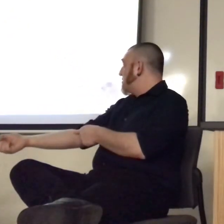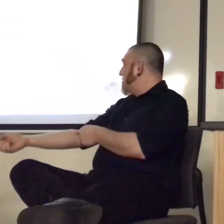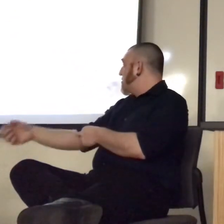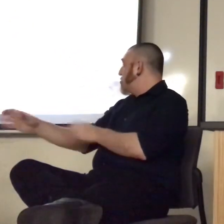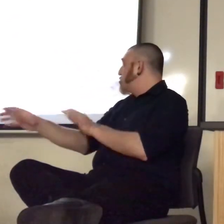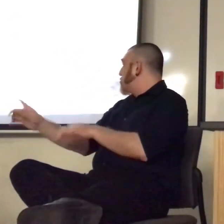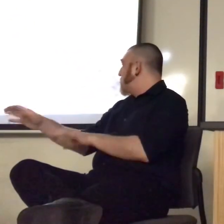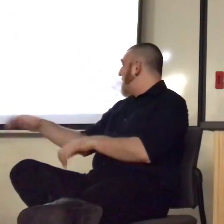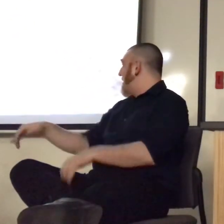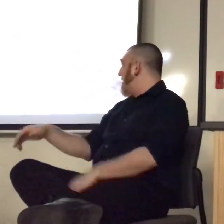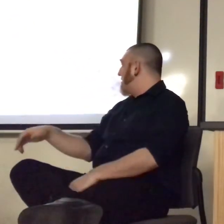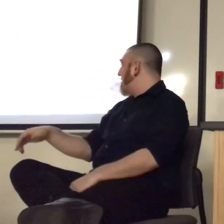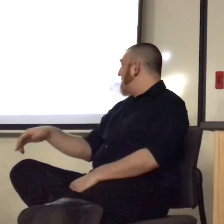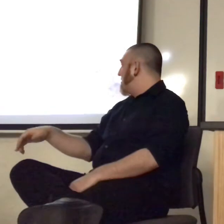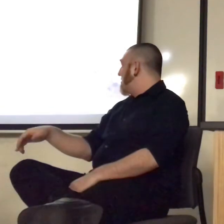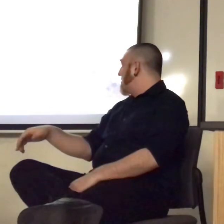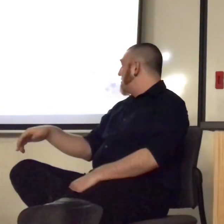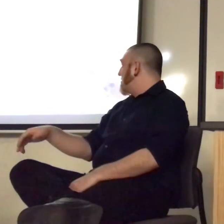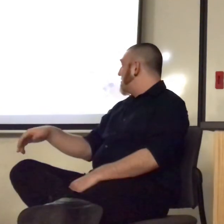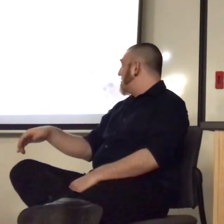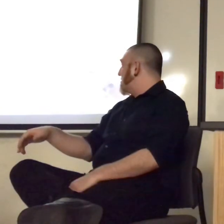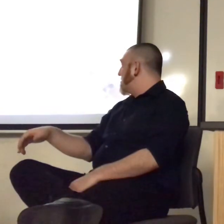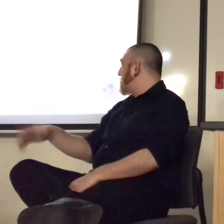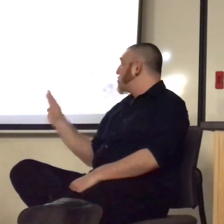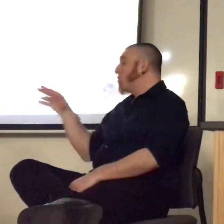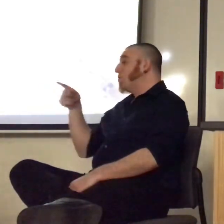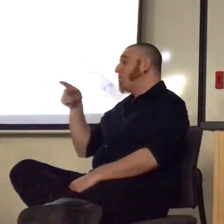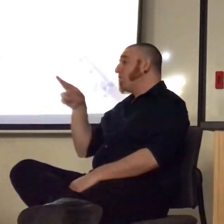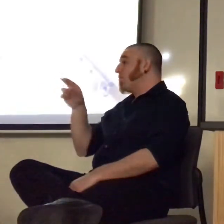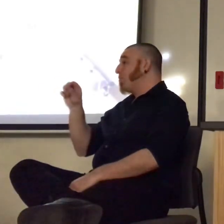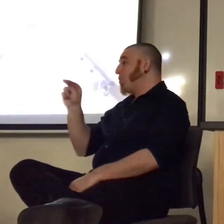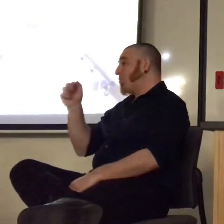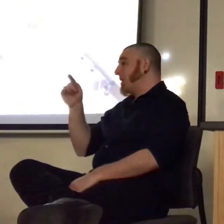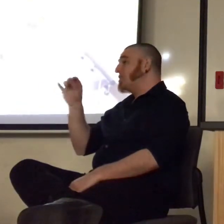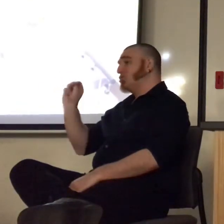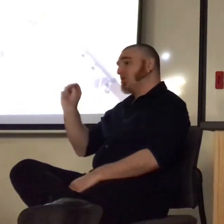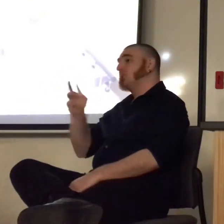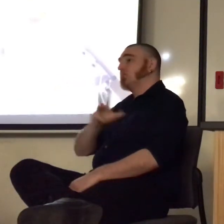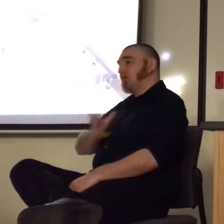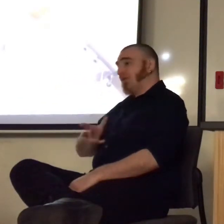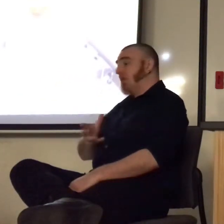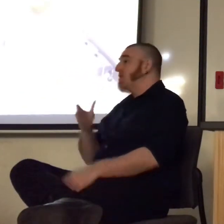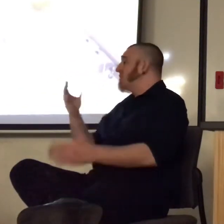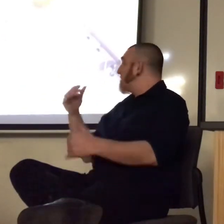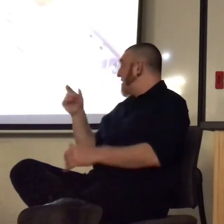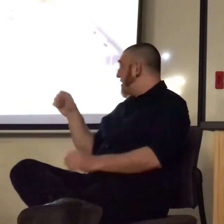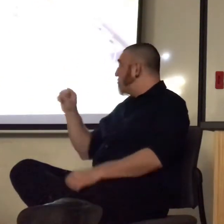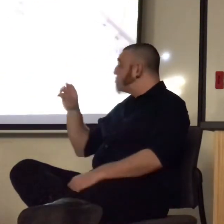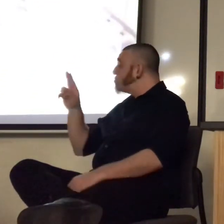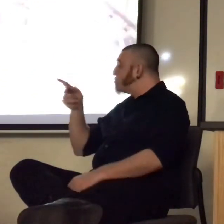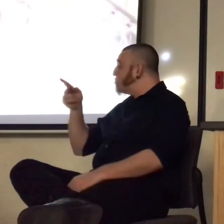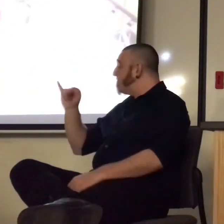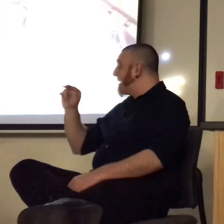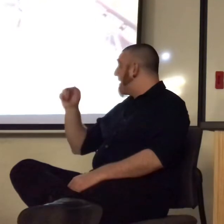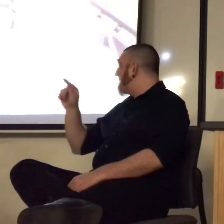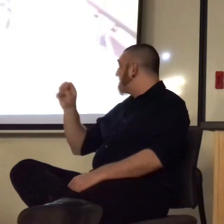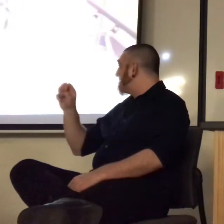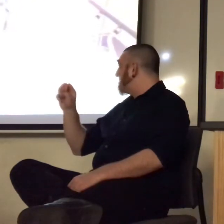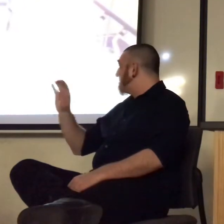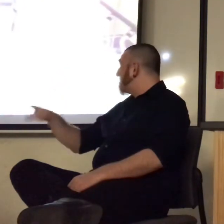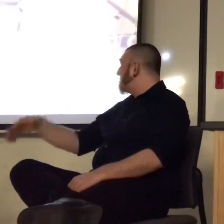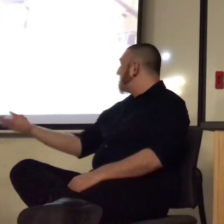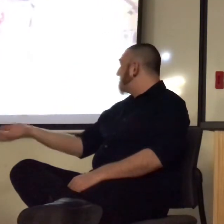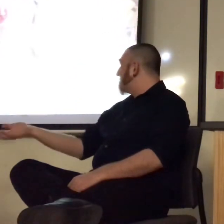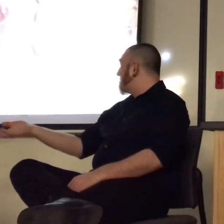just pronate it like that. So her pronation is intact. Okay. And then can you supinate it for me? Okay, and